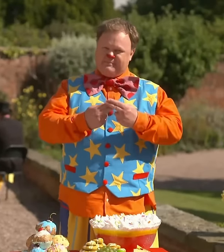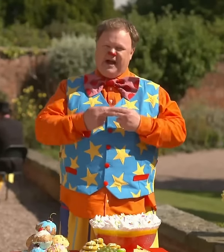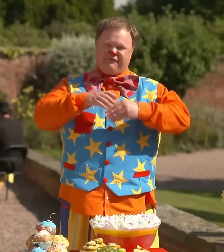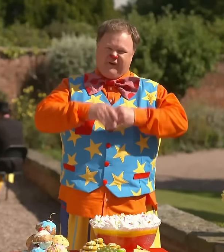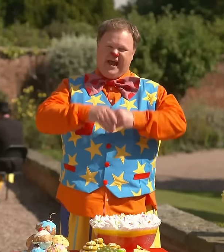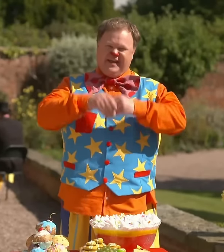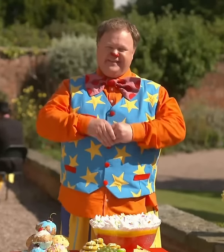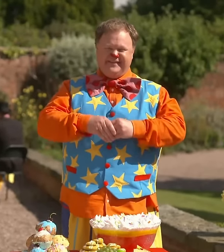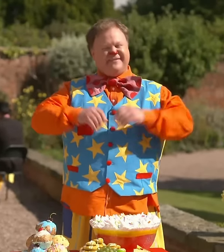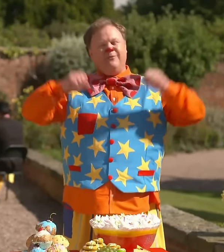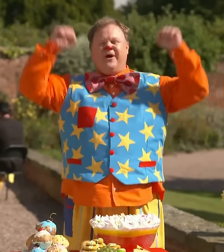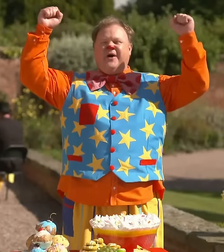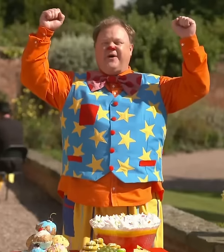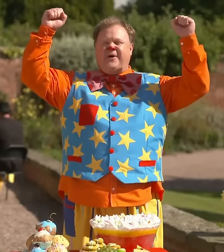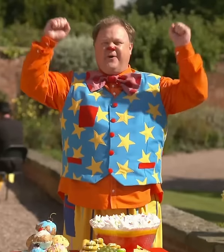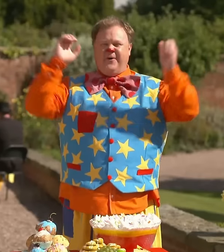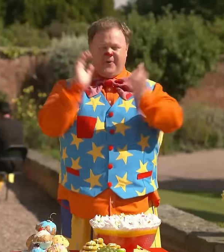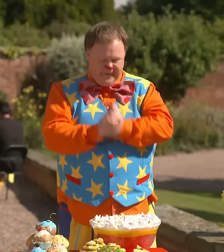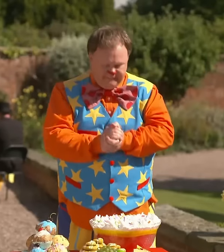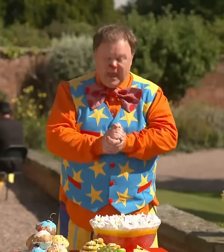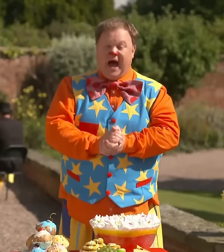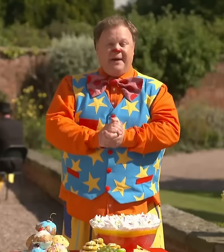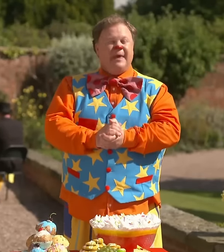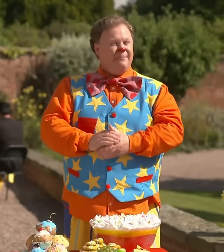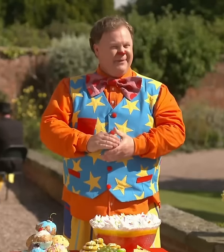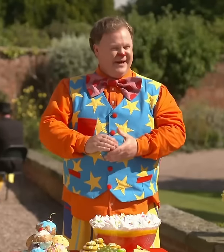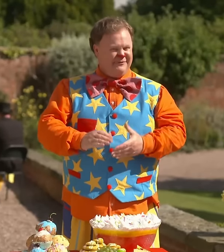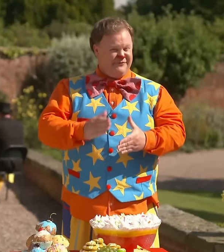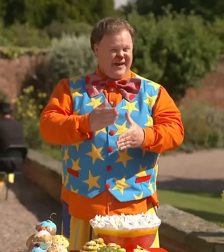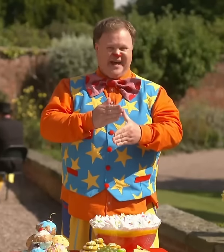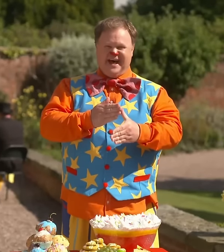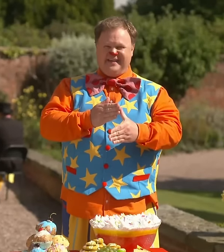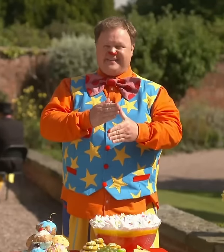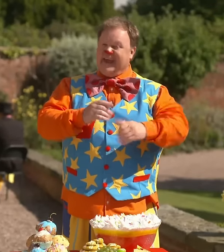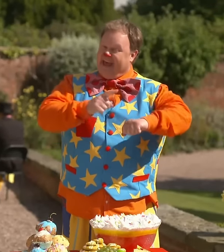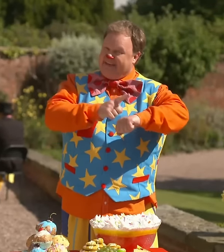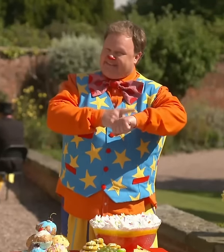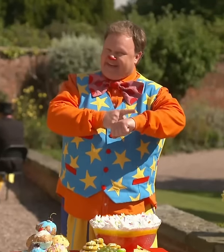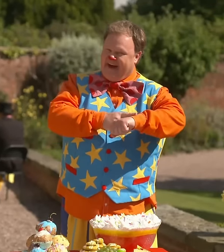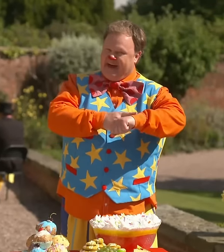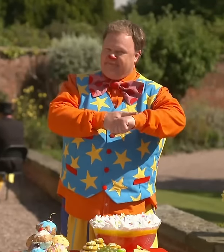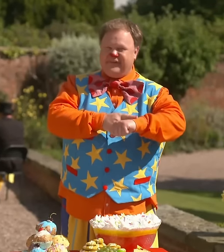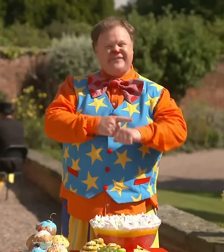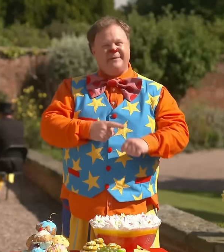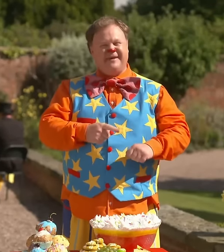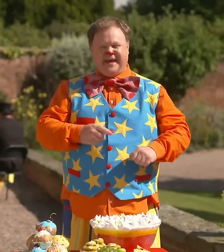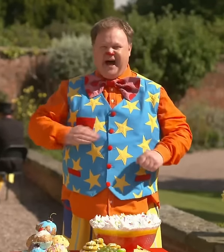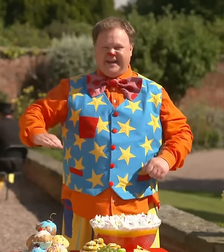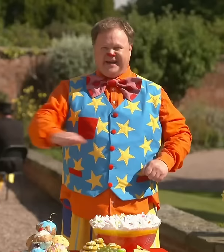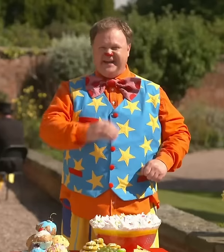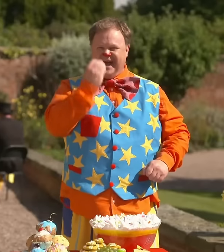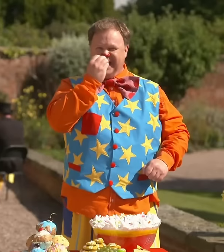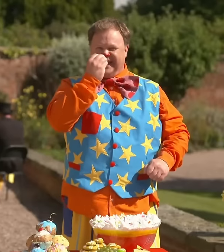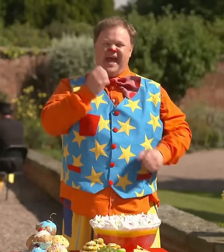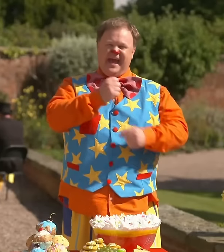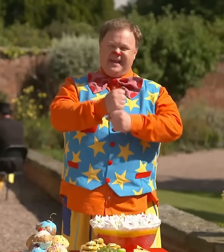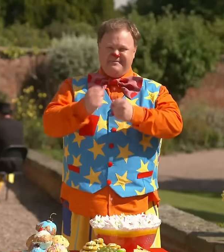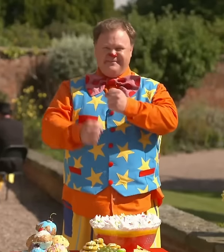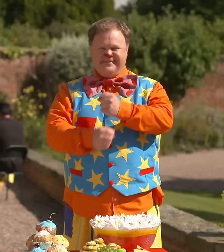my friends. Woohoo! But first, it's time for some garden games.